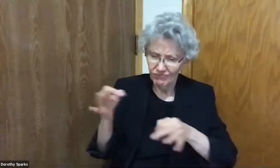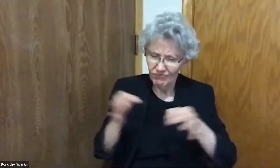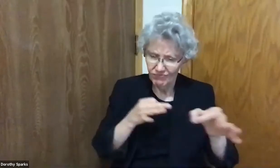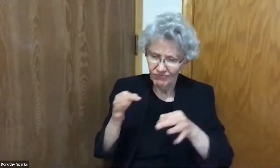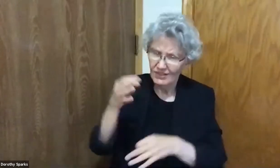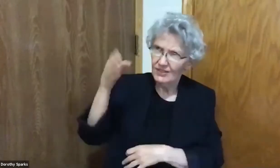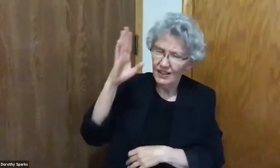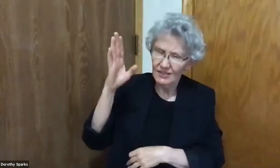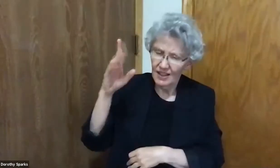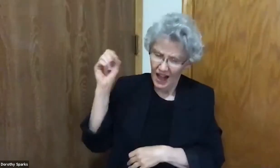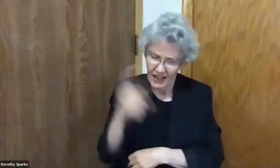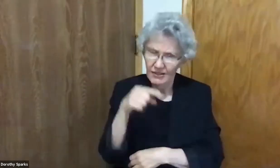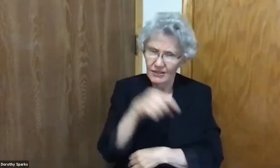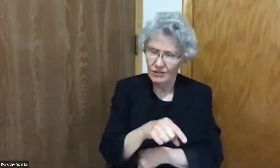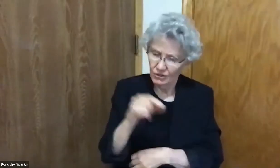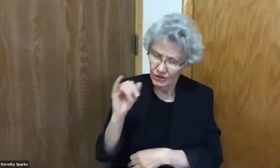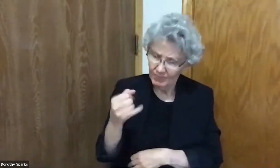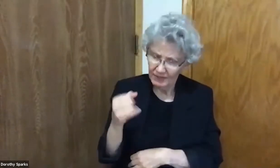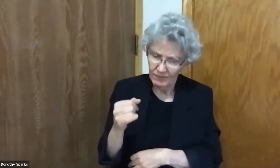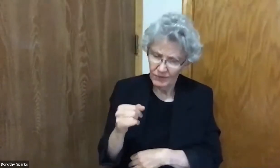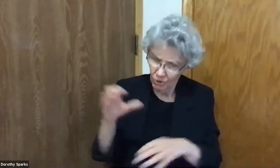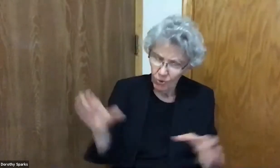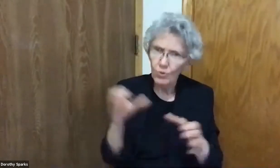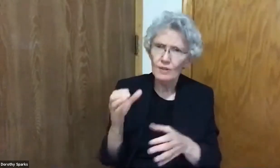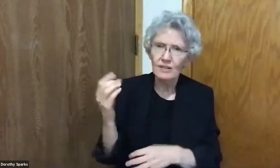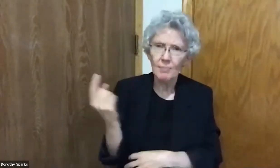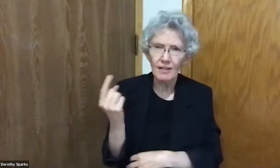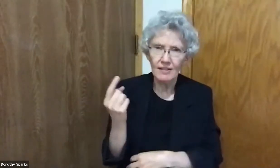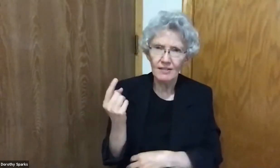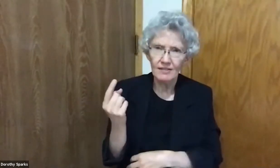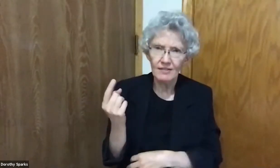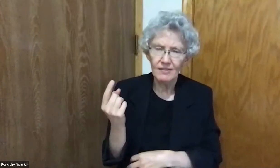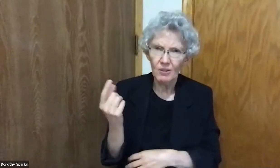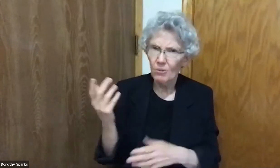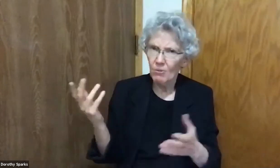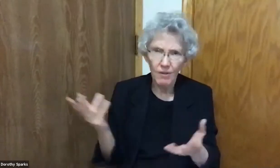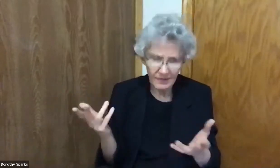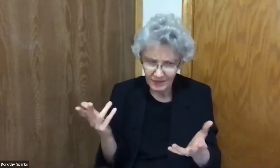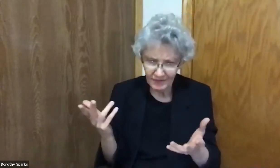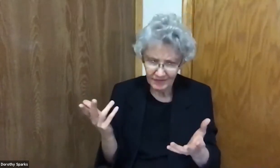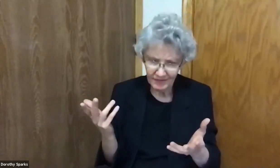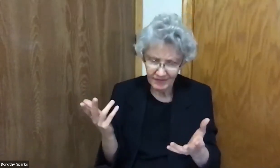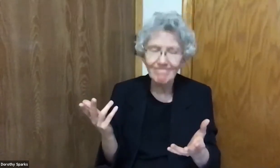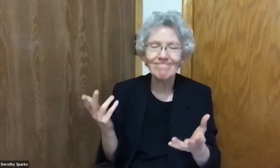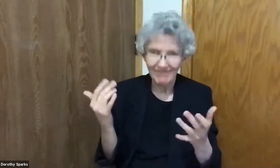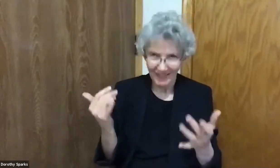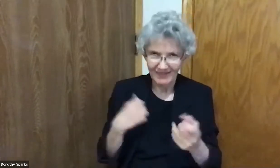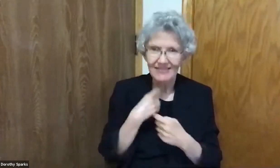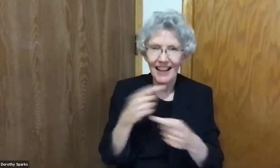And so in this lesson, Jeremiah describes what God has asked him to